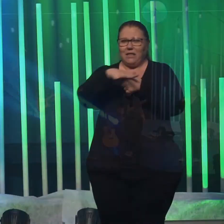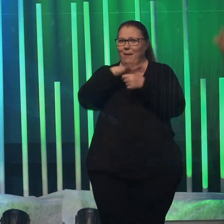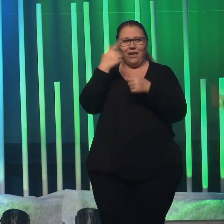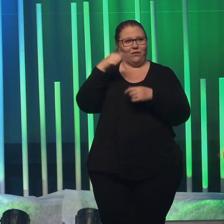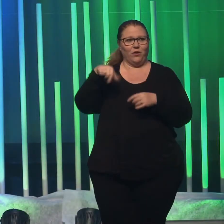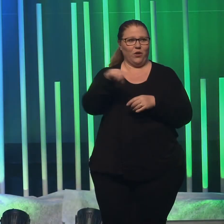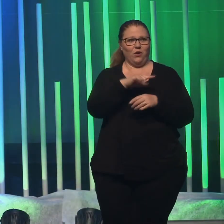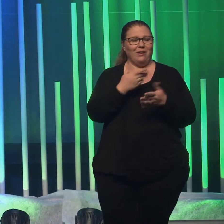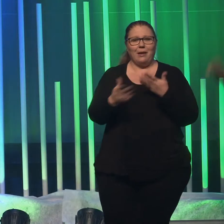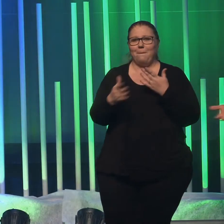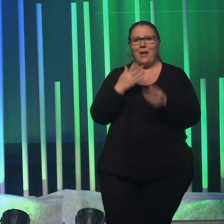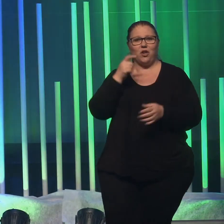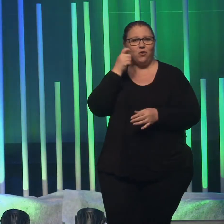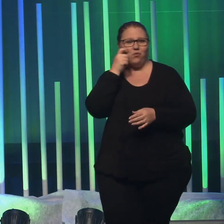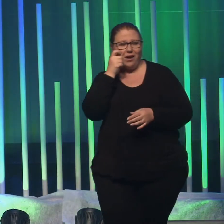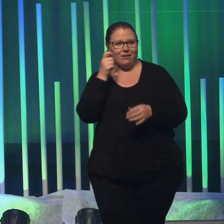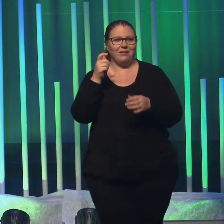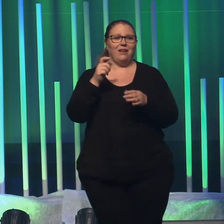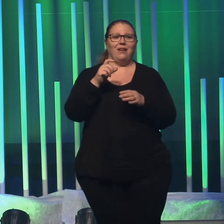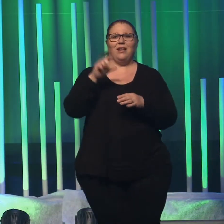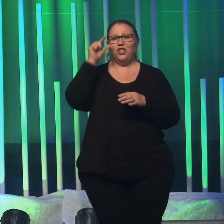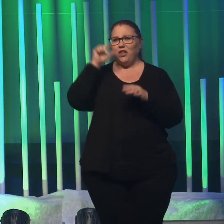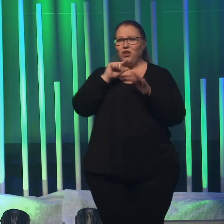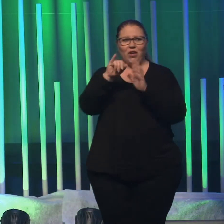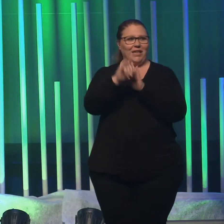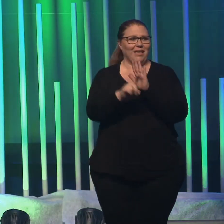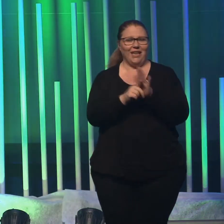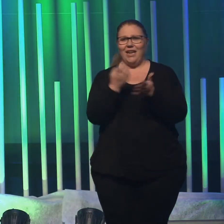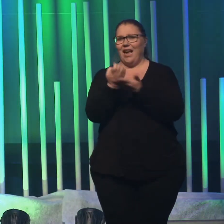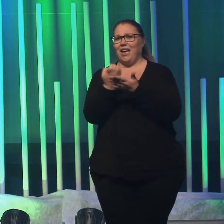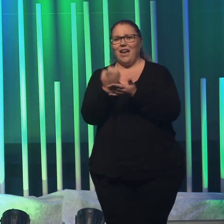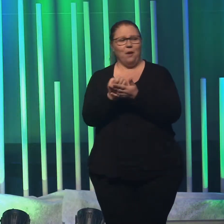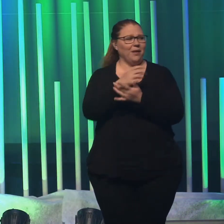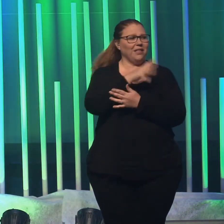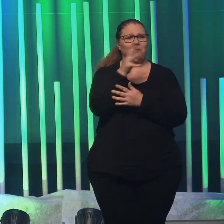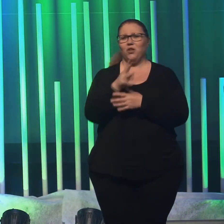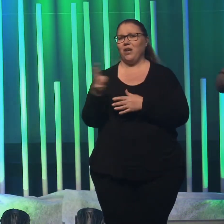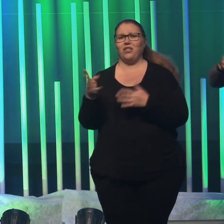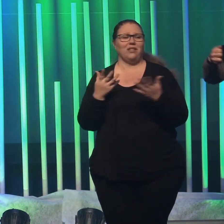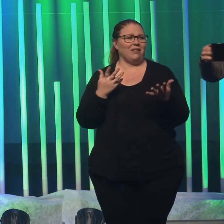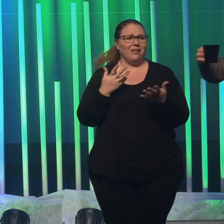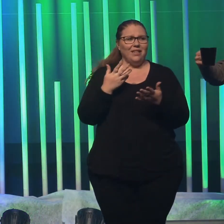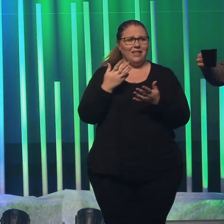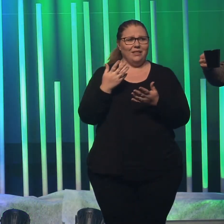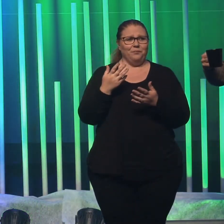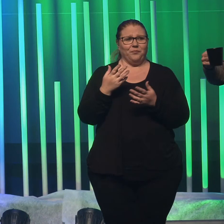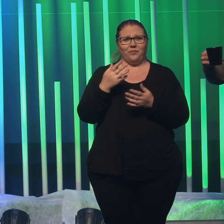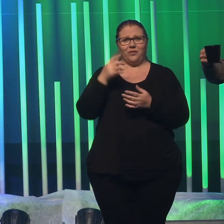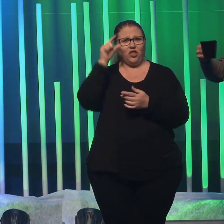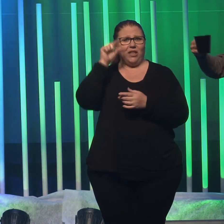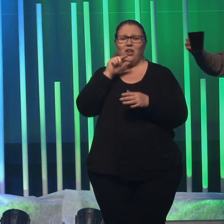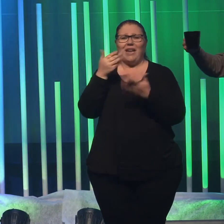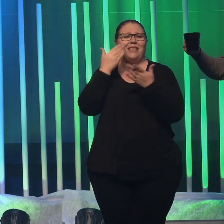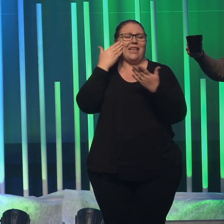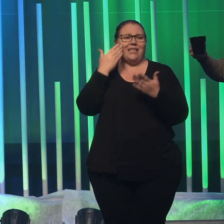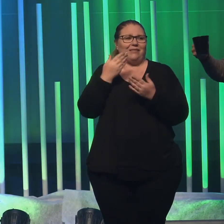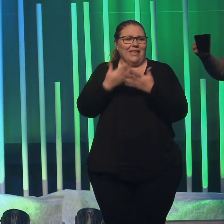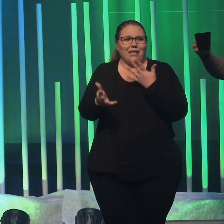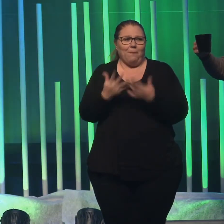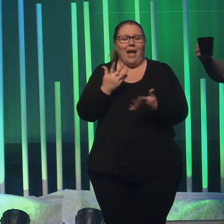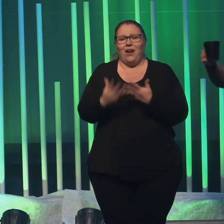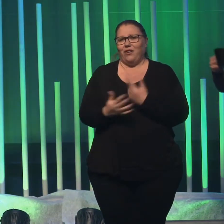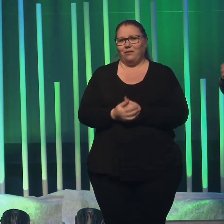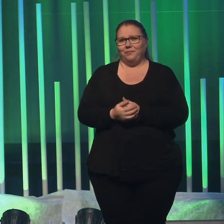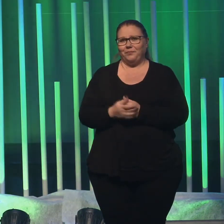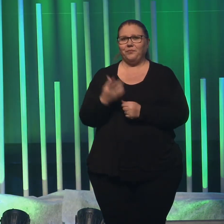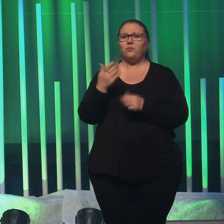ethnicity, your sexuality, your gender identity, regardless of your economics, your immigration status. You are made in the image of God, and that's what we're all here. What we